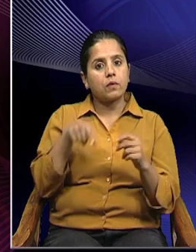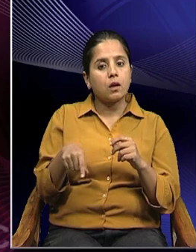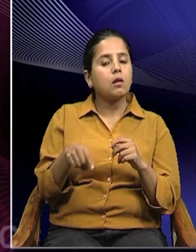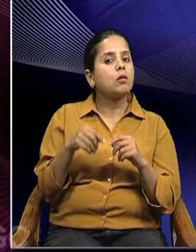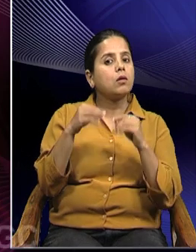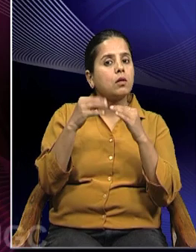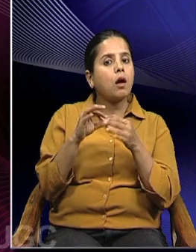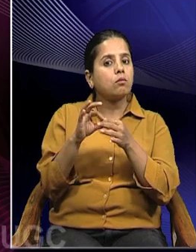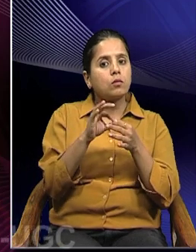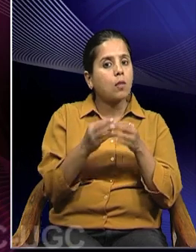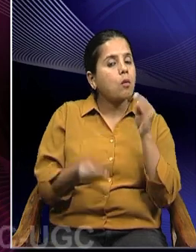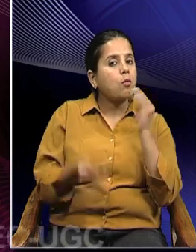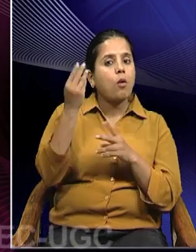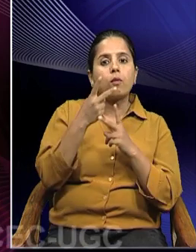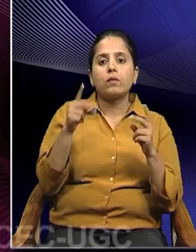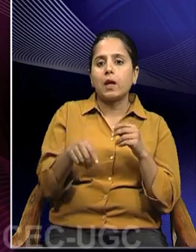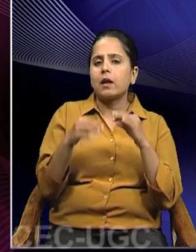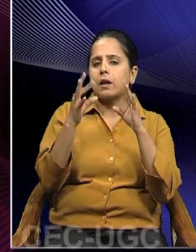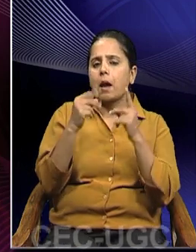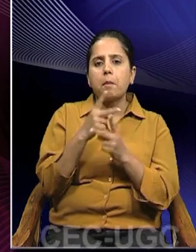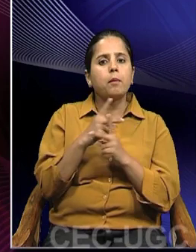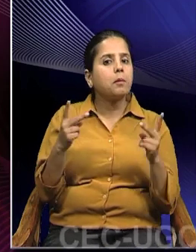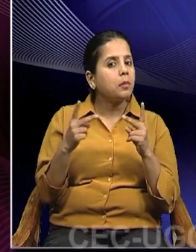high. So, there are number of